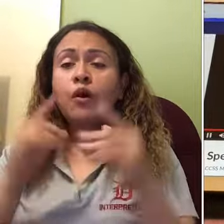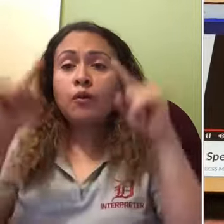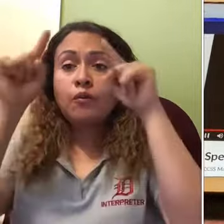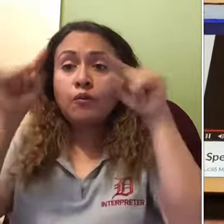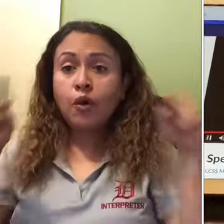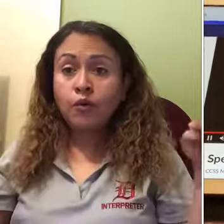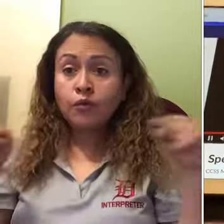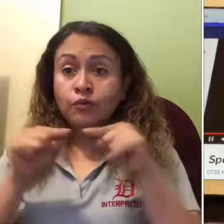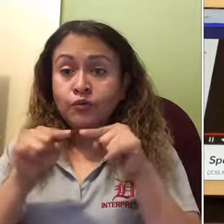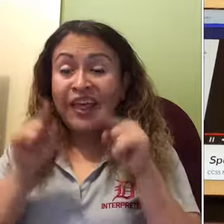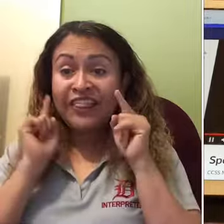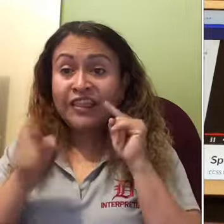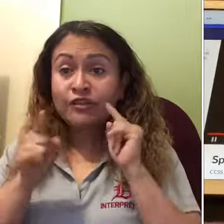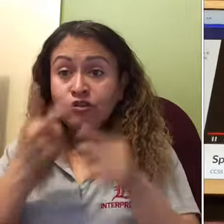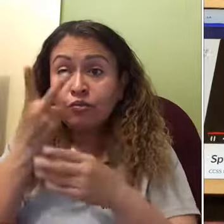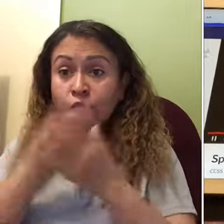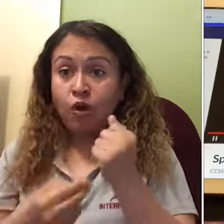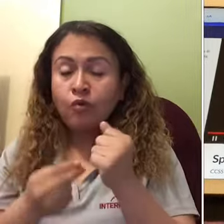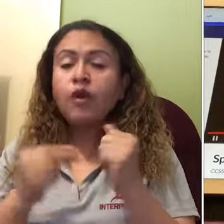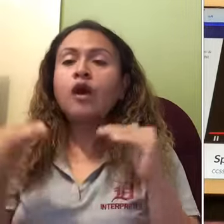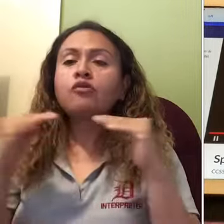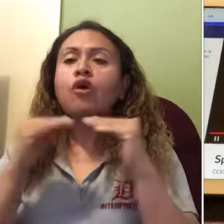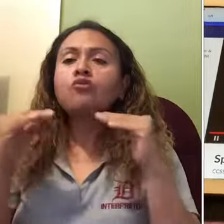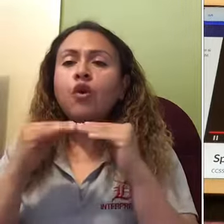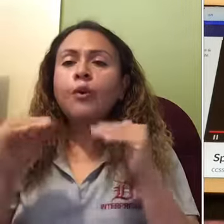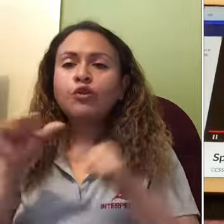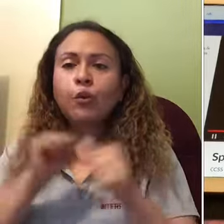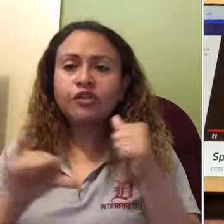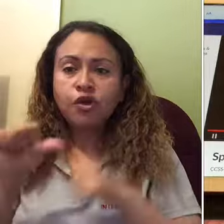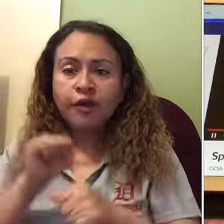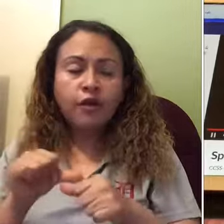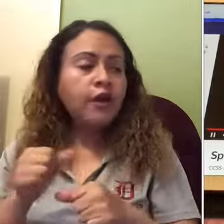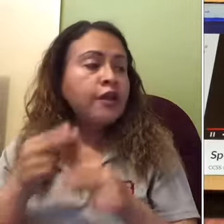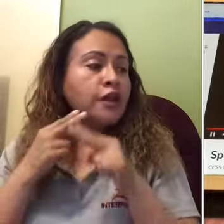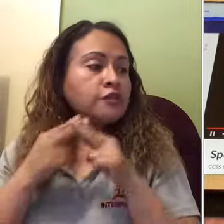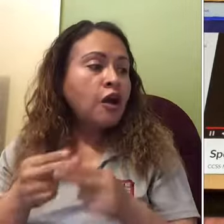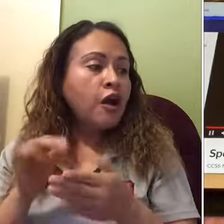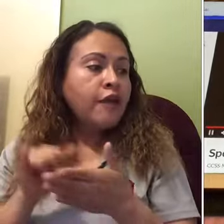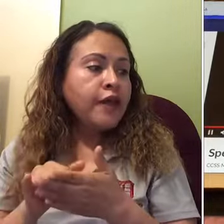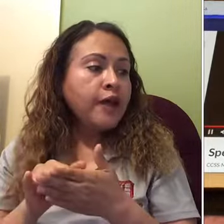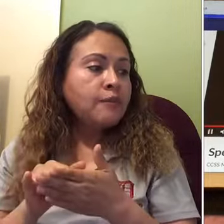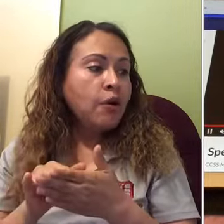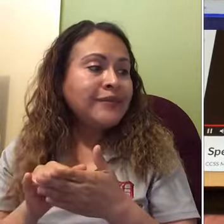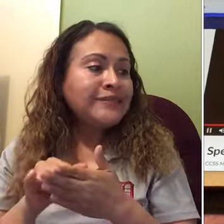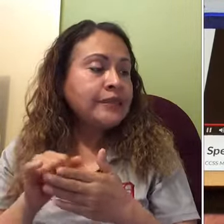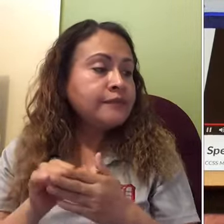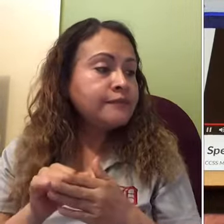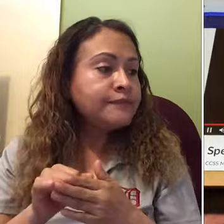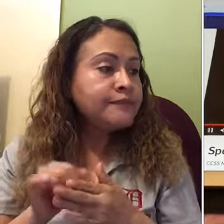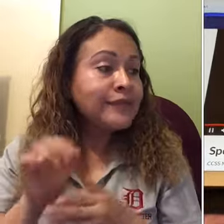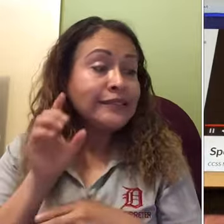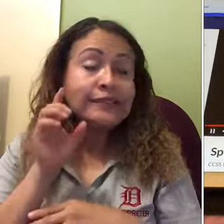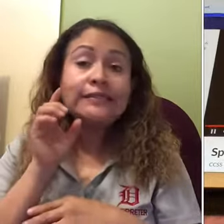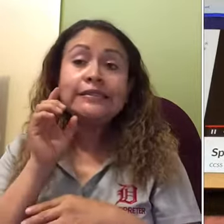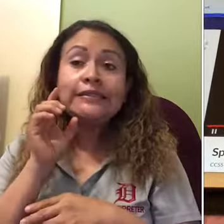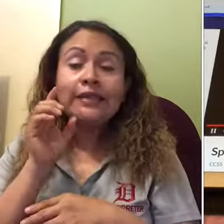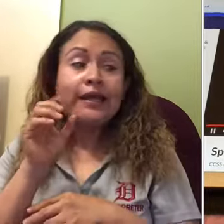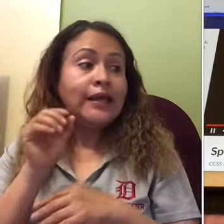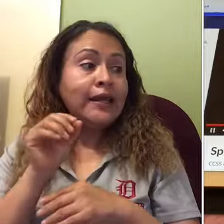are congruent. So let me prove it for you. So let's call this point D right over here. So